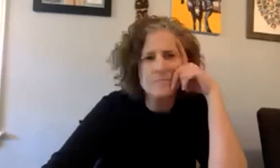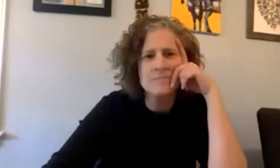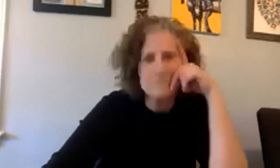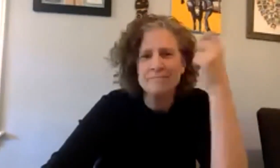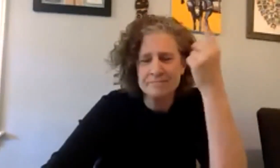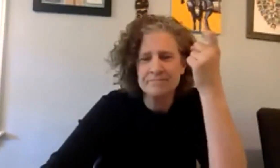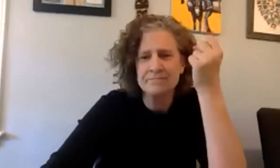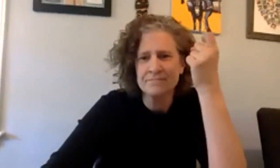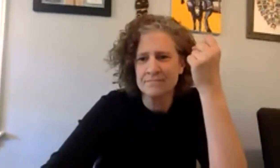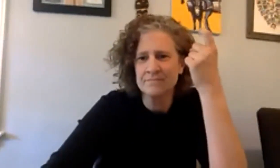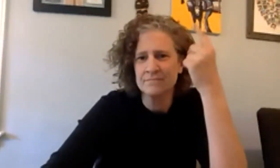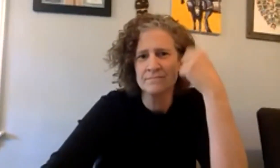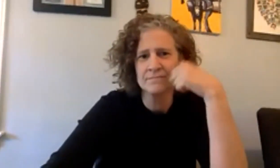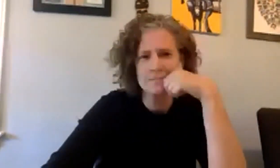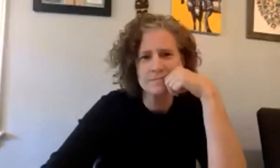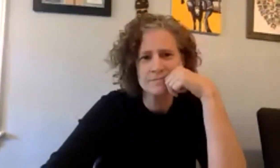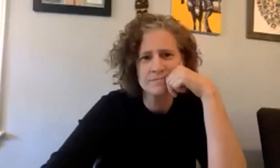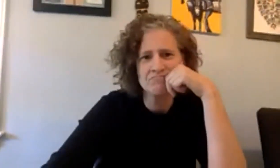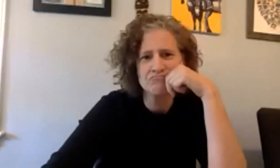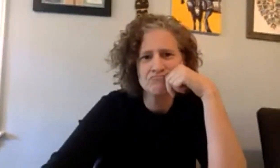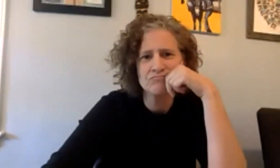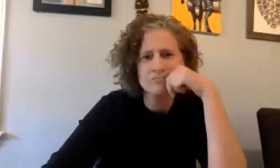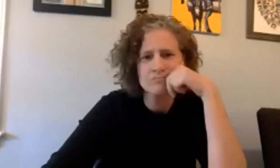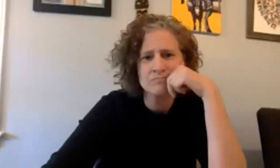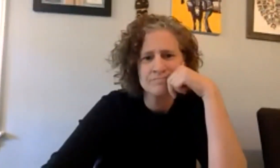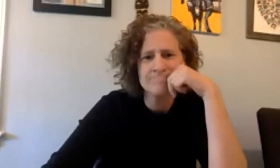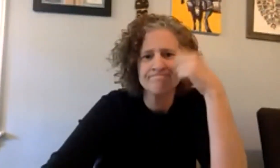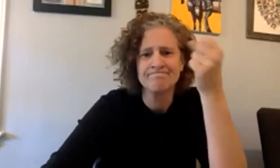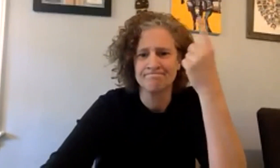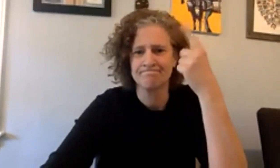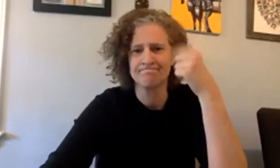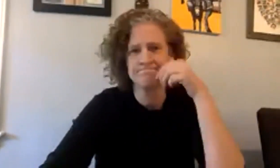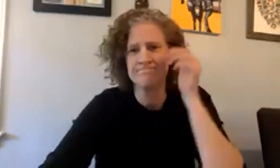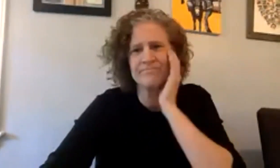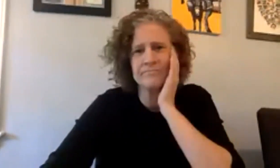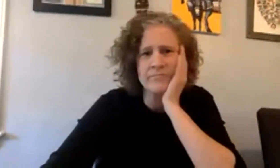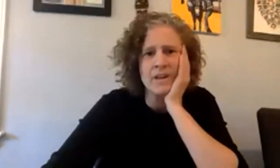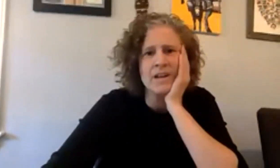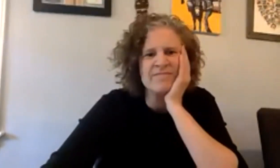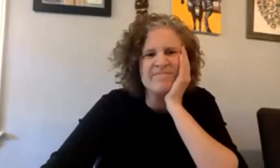pin yourself. Okay, well, this might not work for me then.